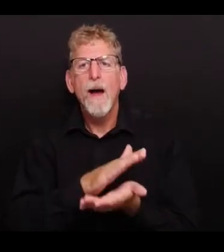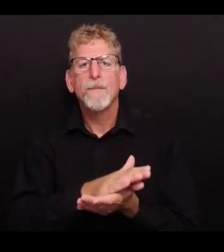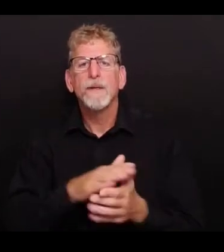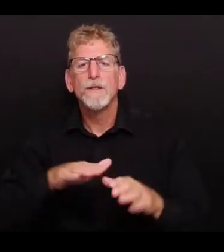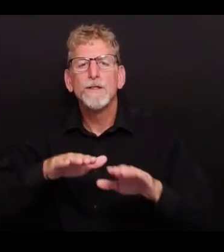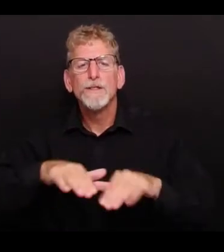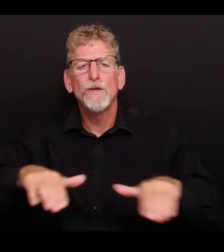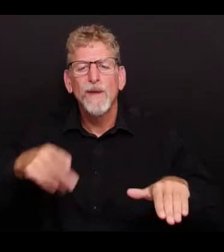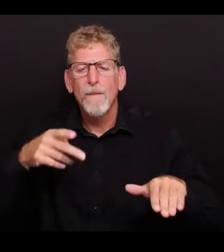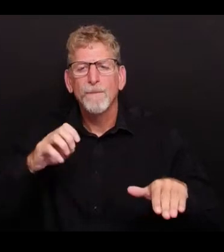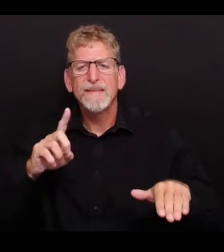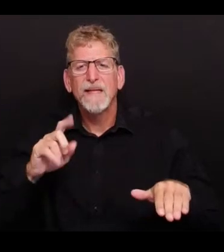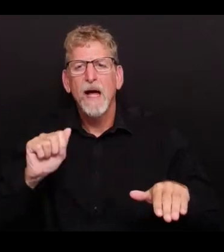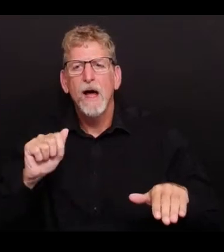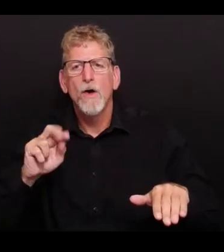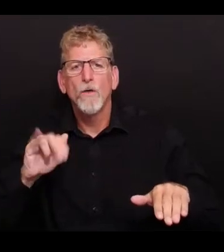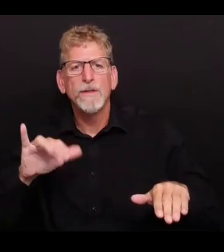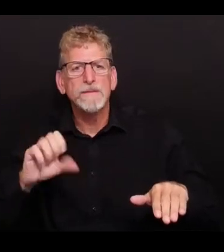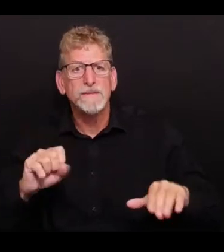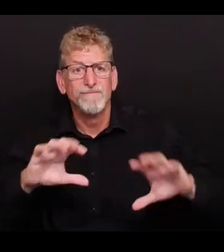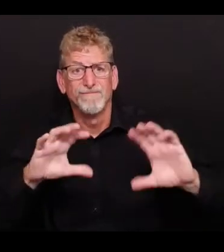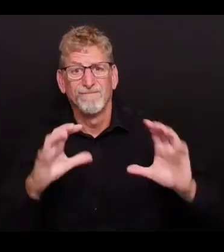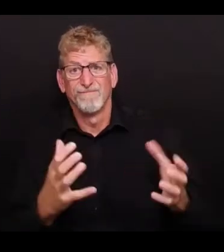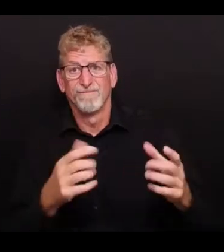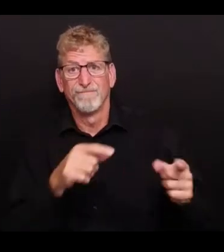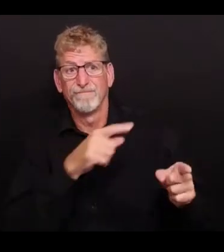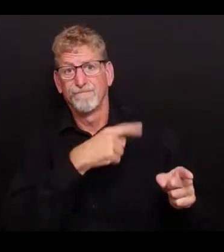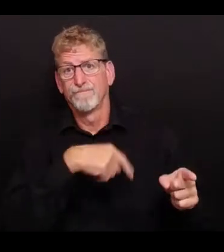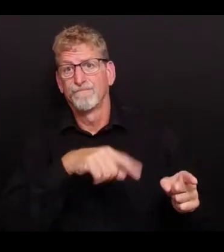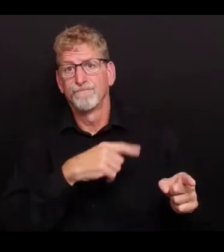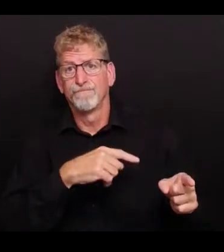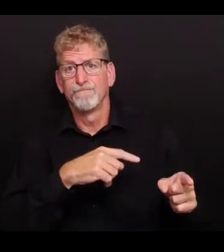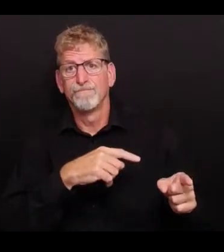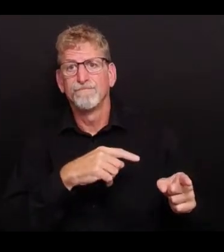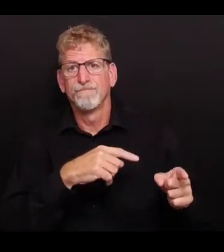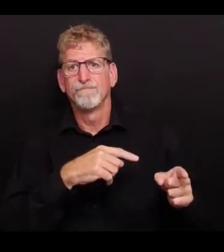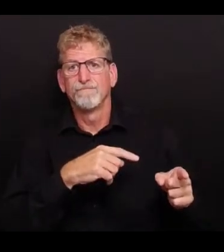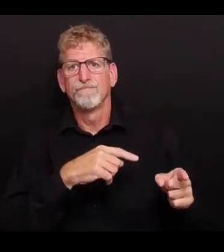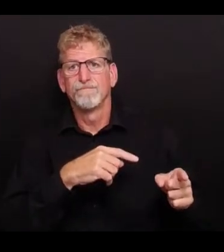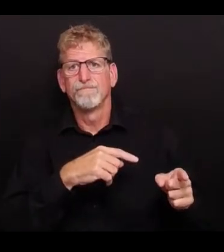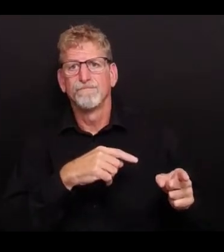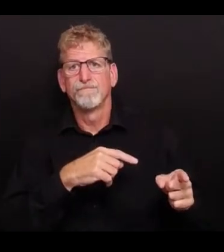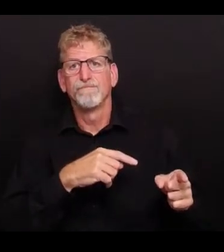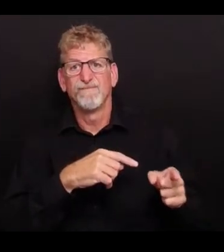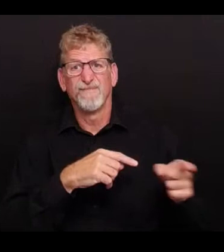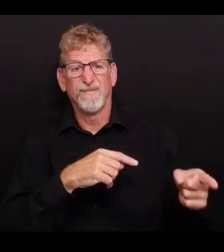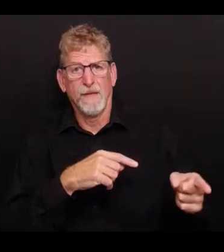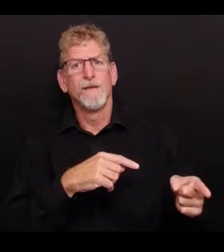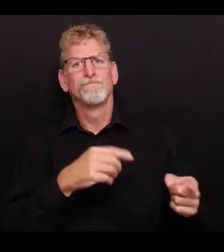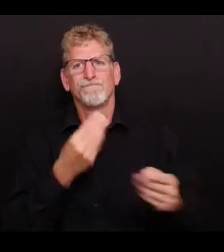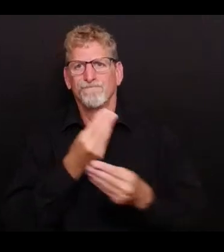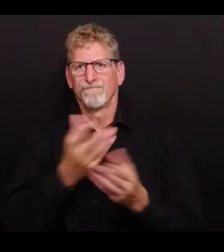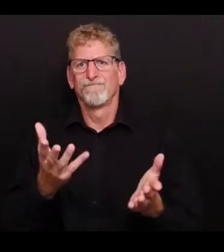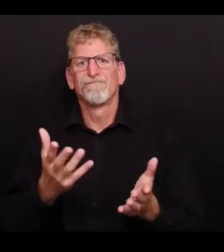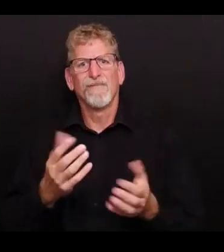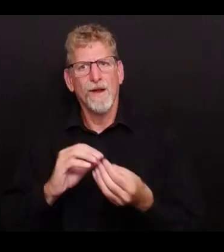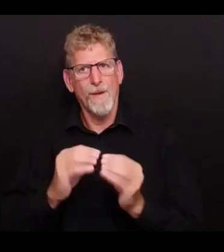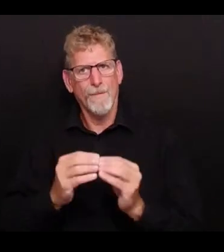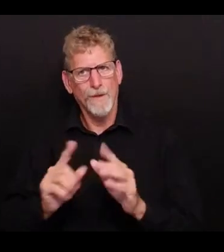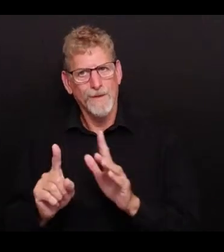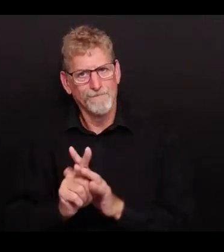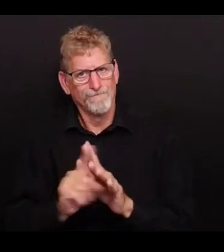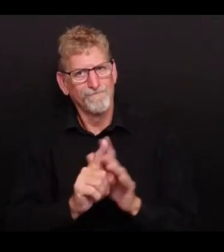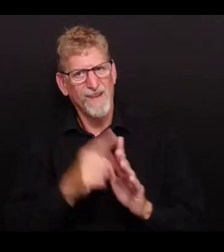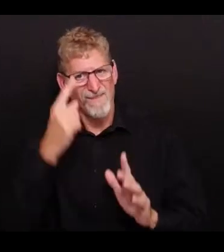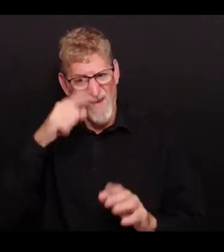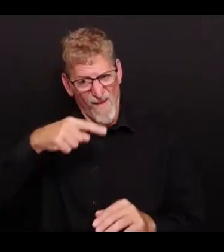cases were diagnosed in the United States in just one recent week. And that was 26% of all the cases